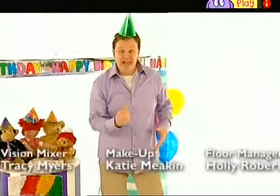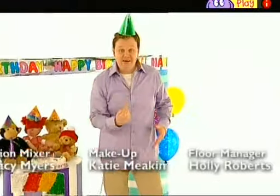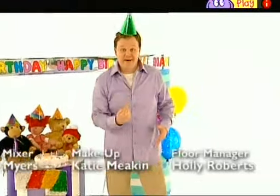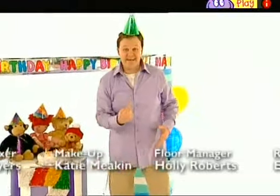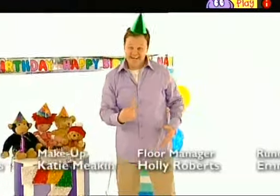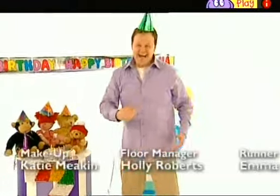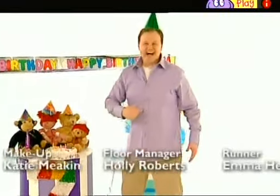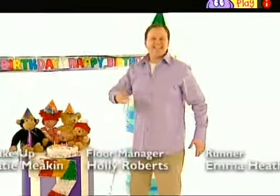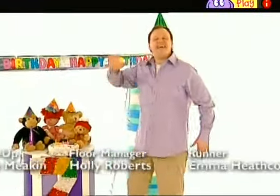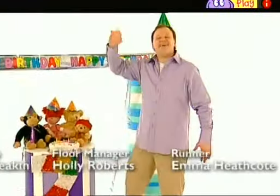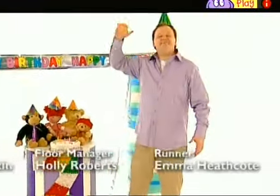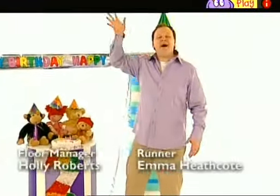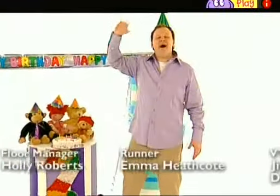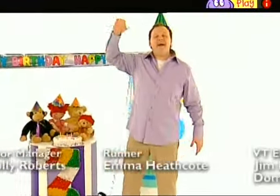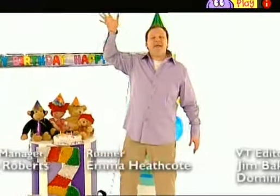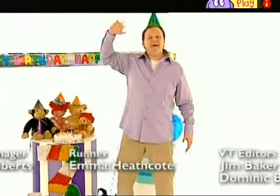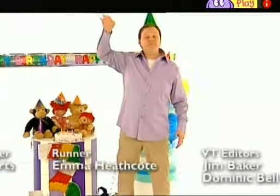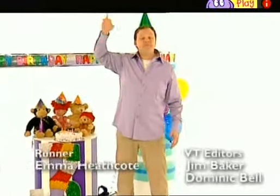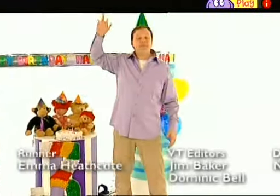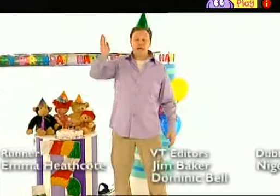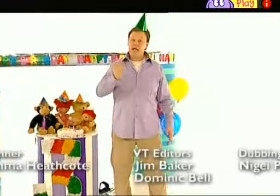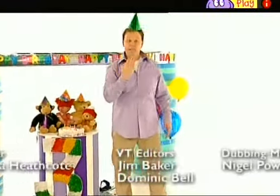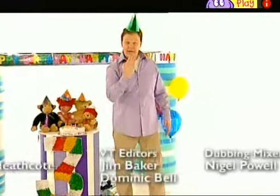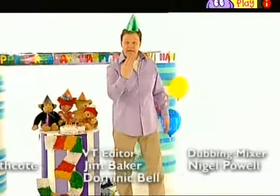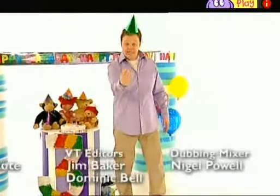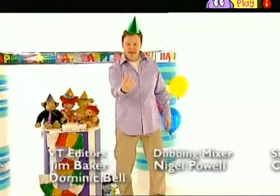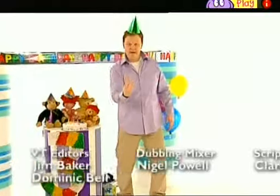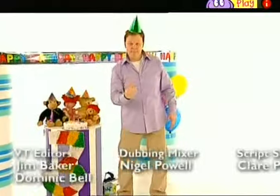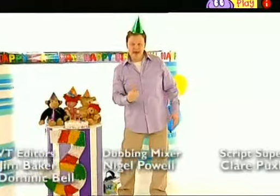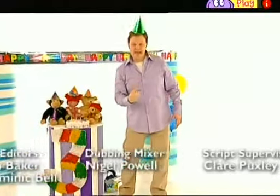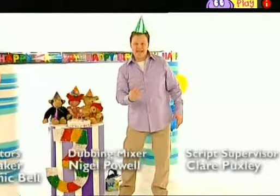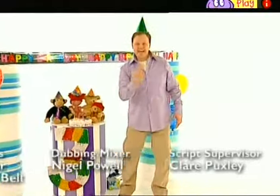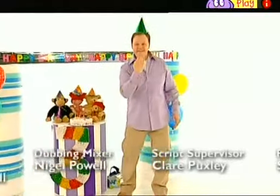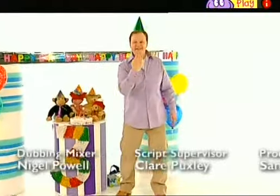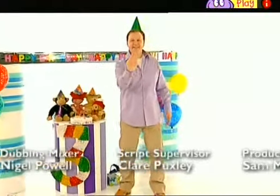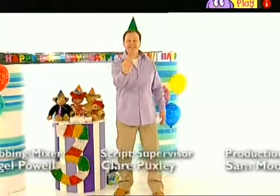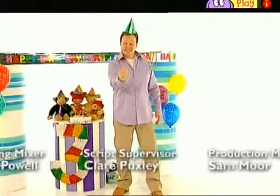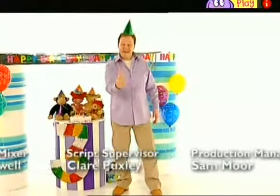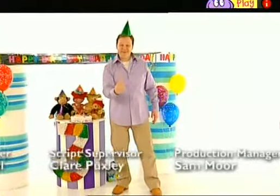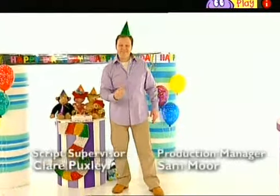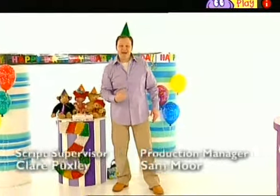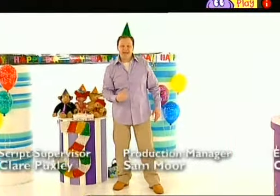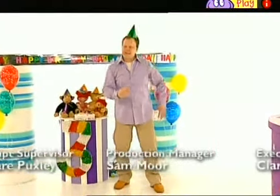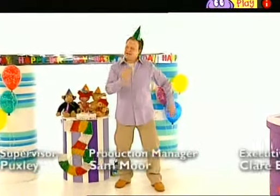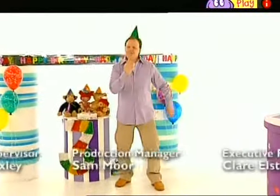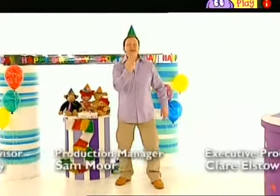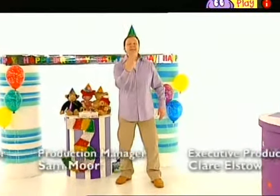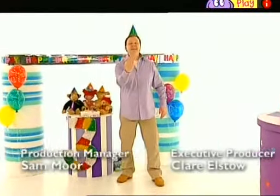came. I say goodbye. Please come back. Please come back.